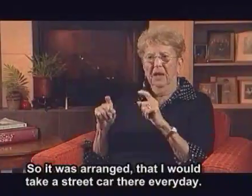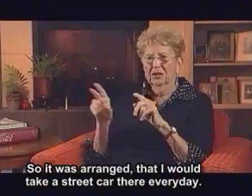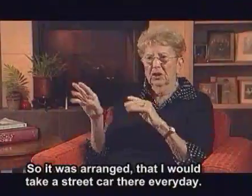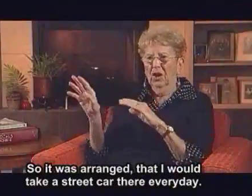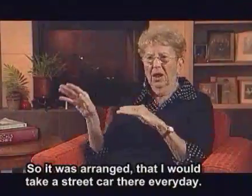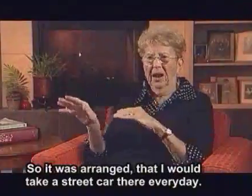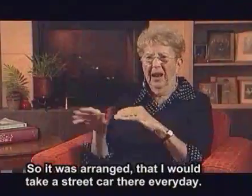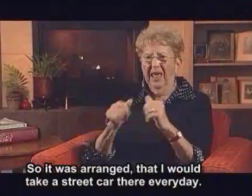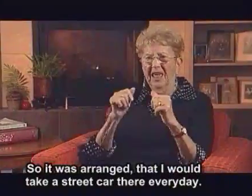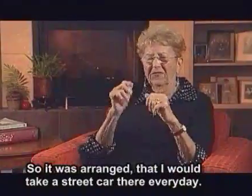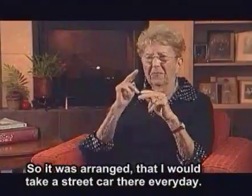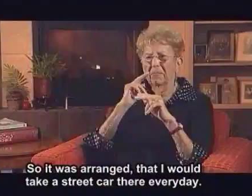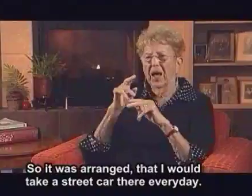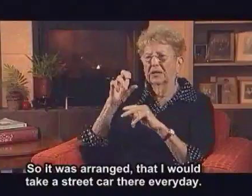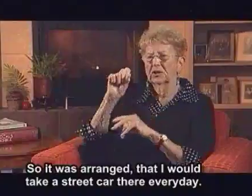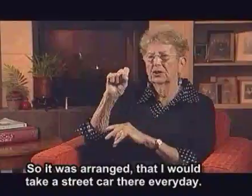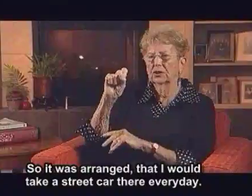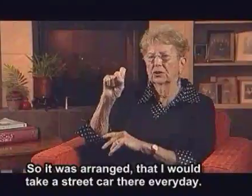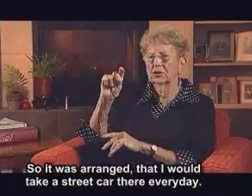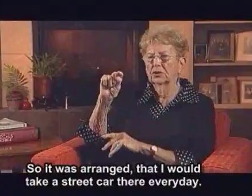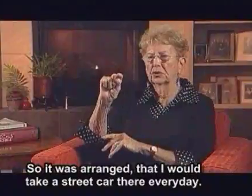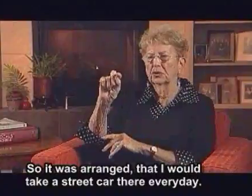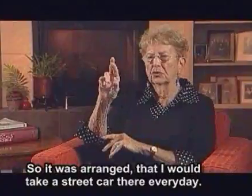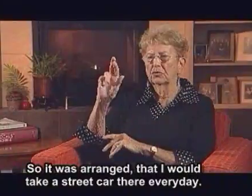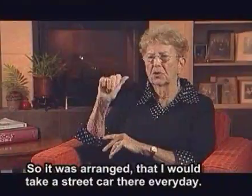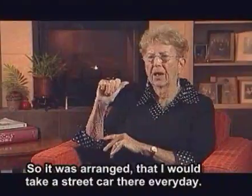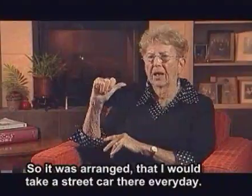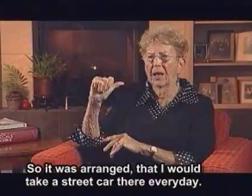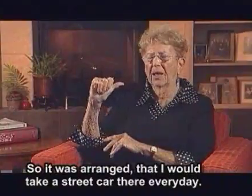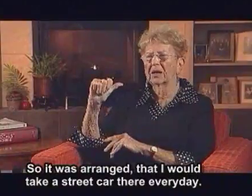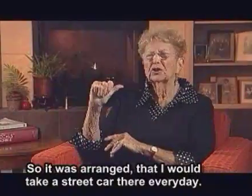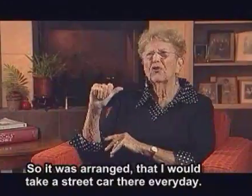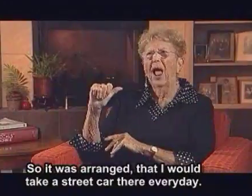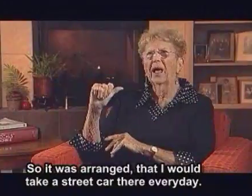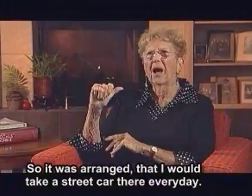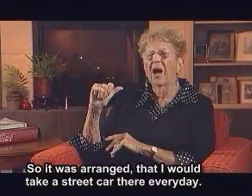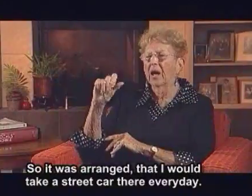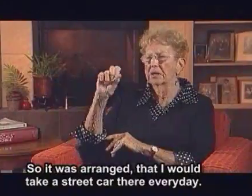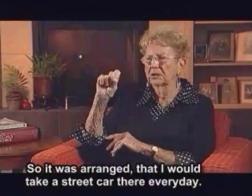So it was arranged that I would take a streetcar there every day,